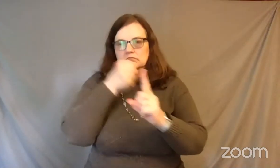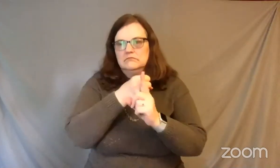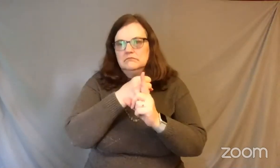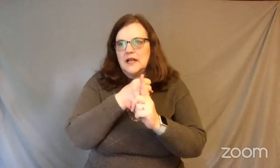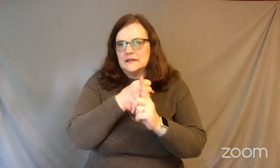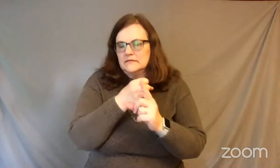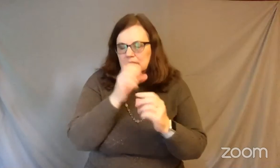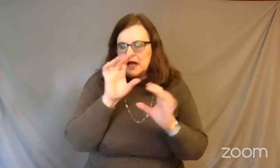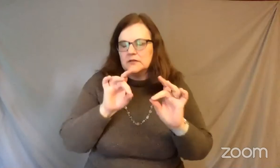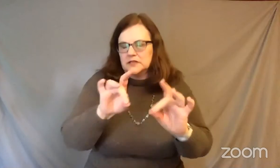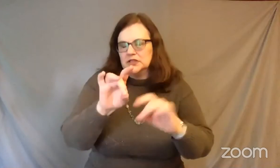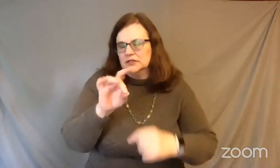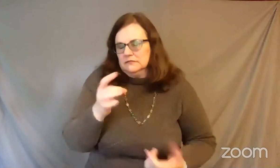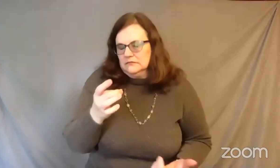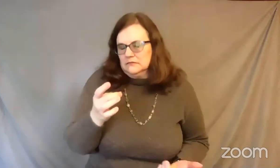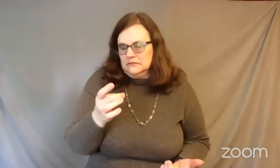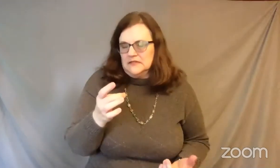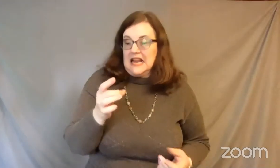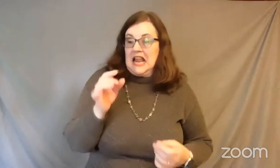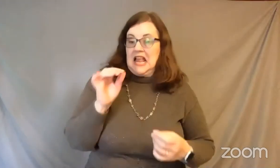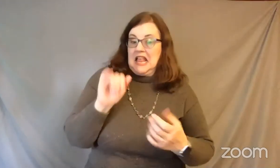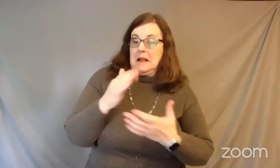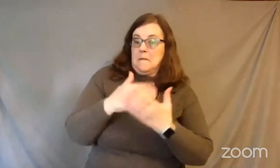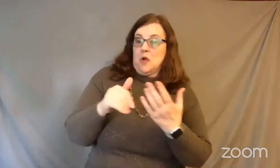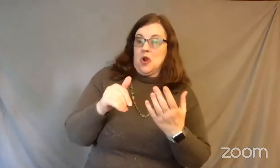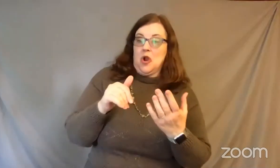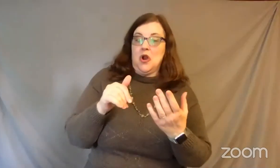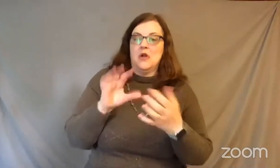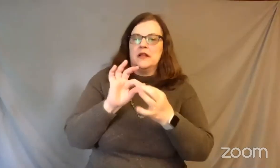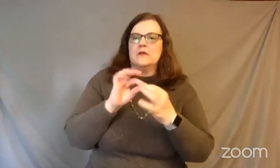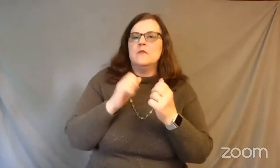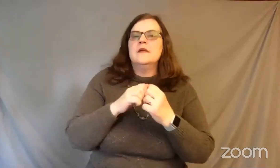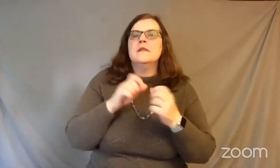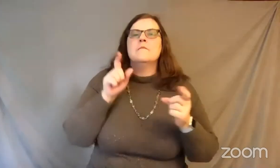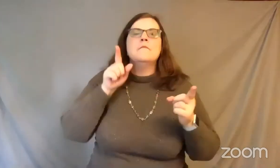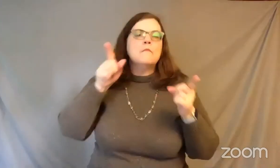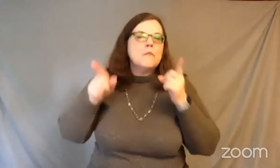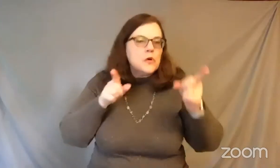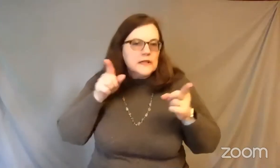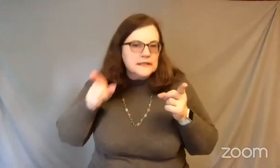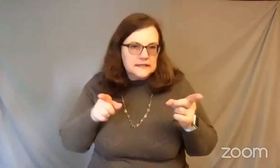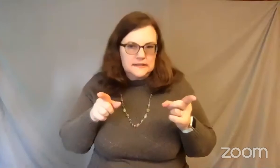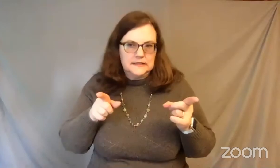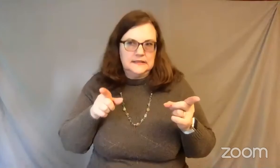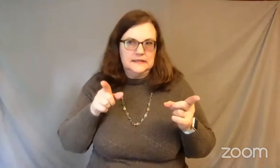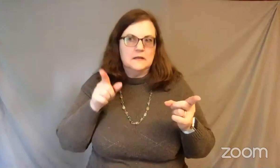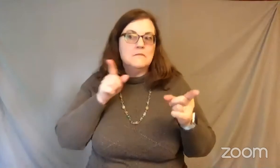Now we come to the question of modality and how that affects acquisition.